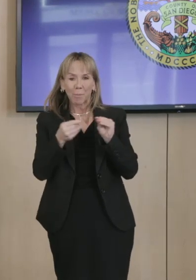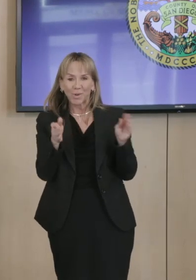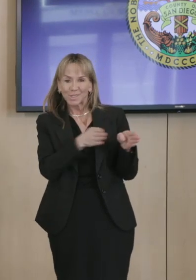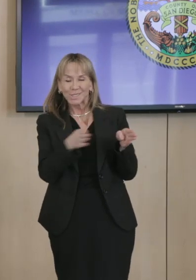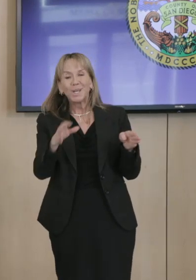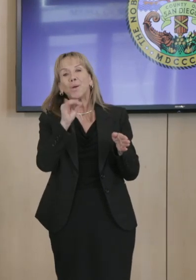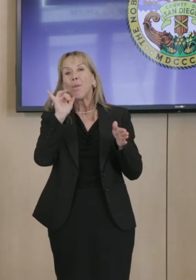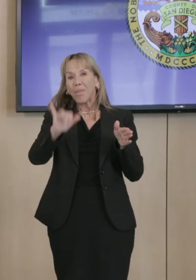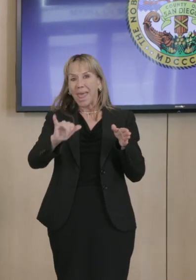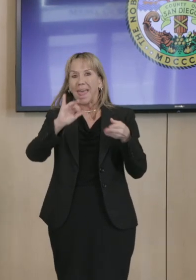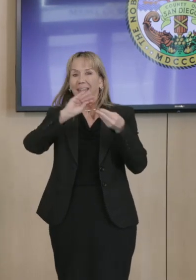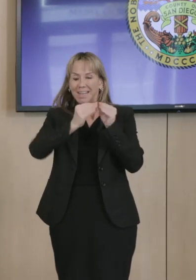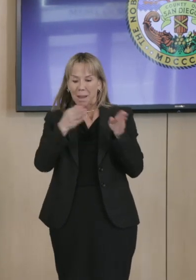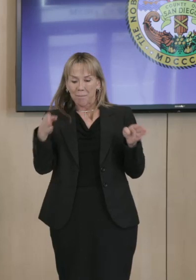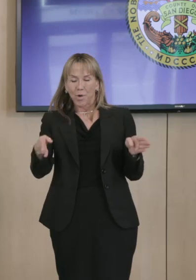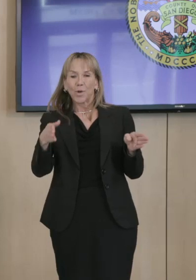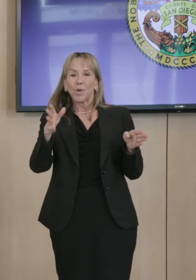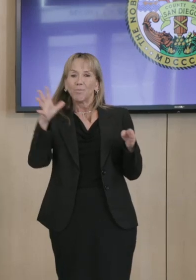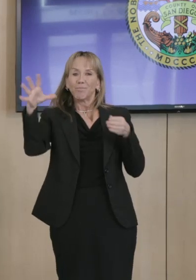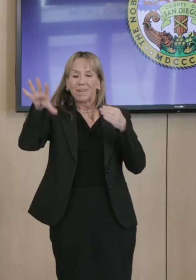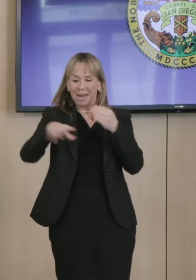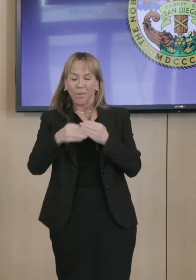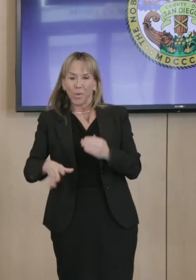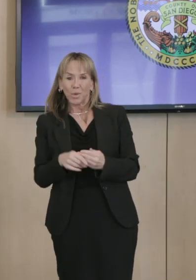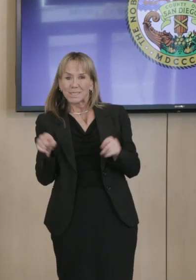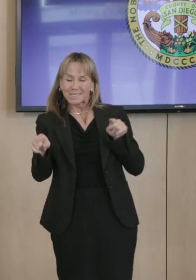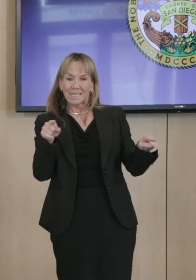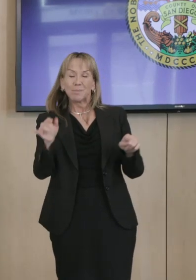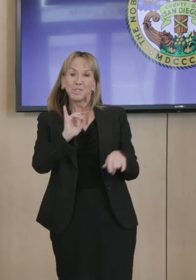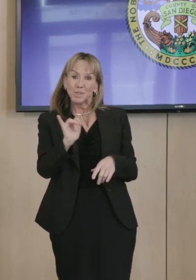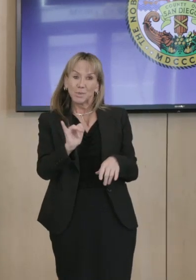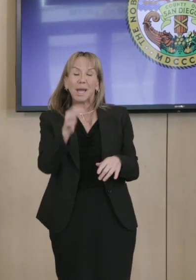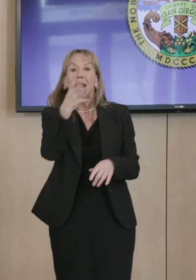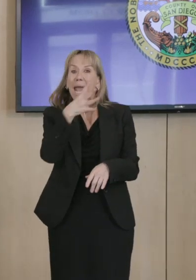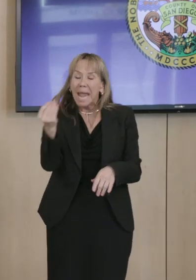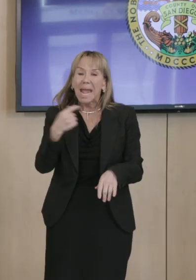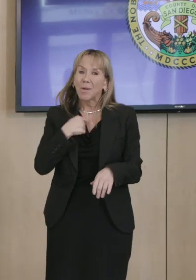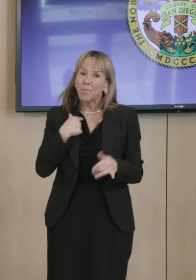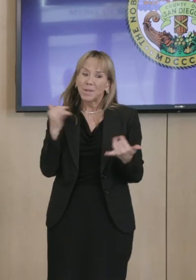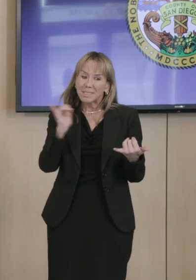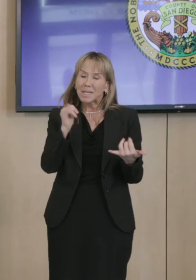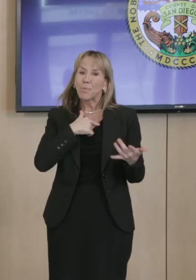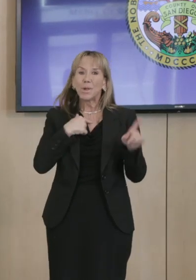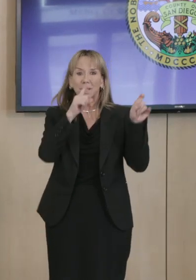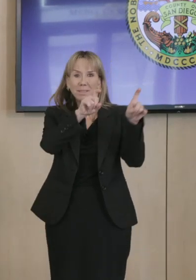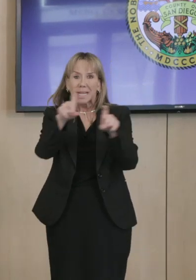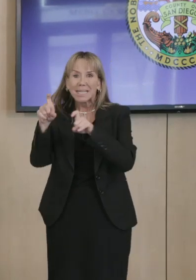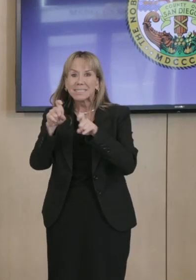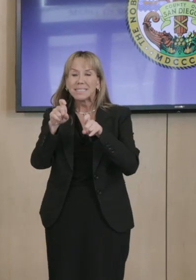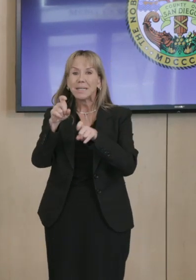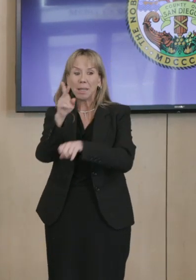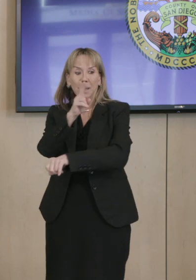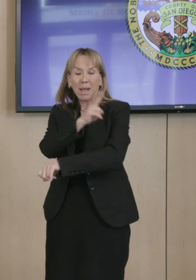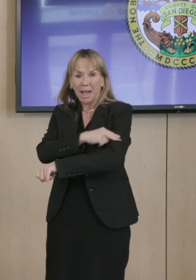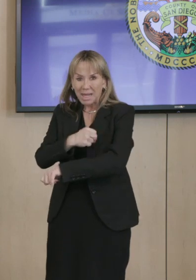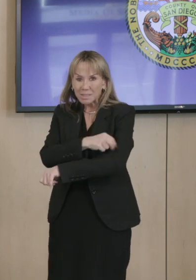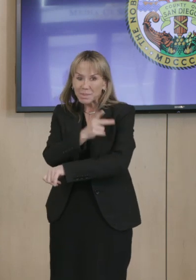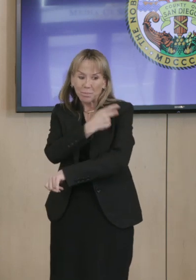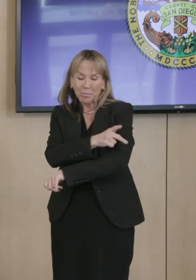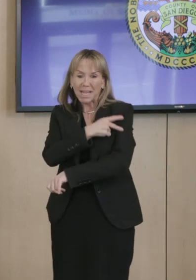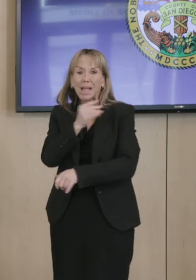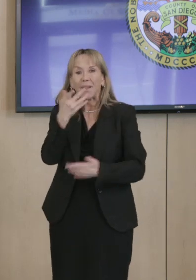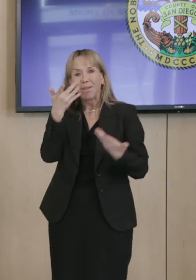that we're getting in that group. On the other hand, we are testing very aggressively hospitalized patients who tend to be older. And